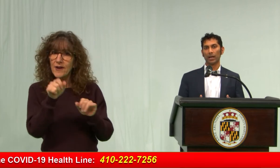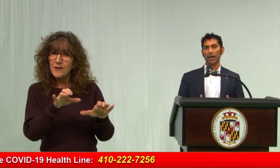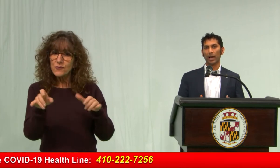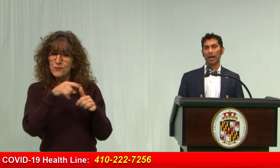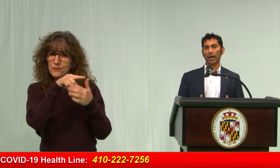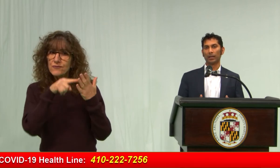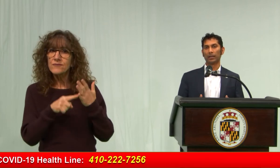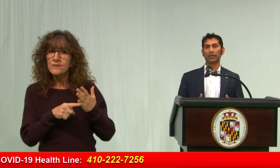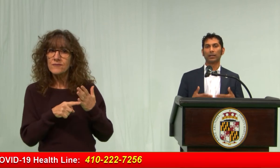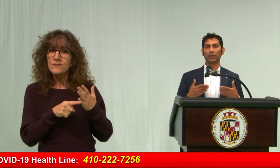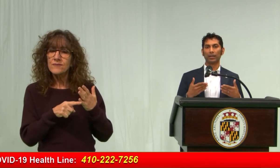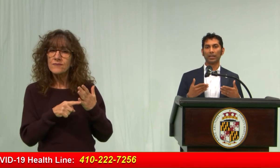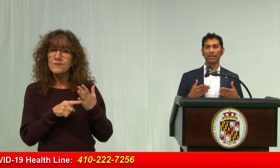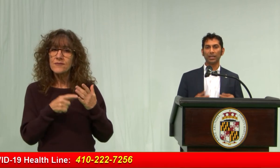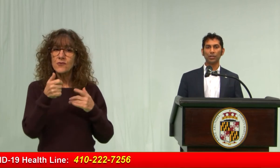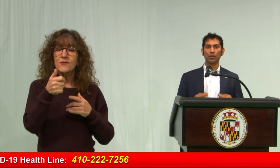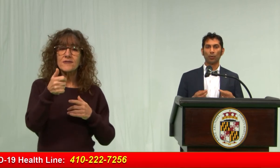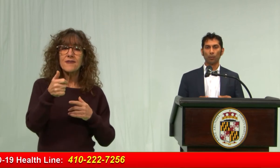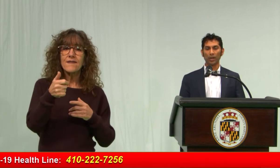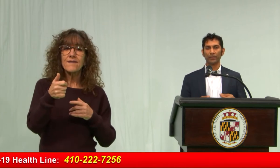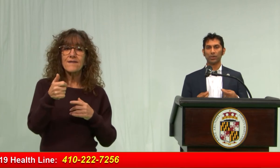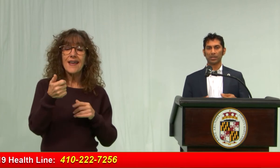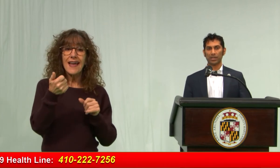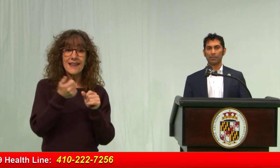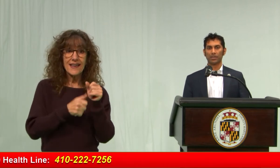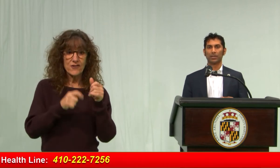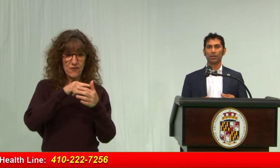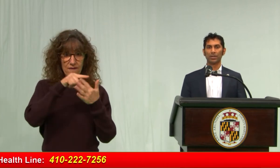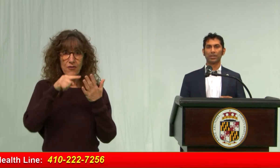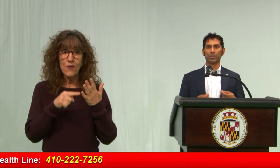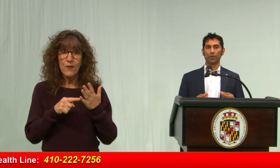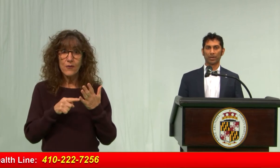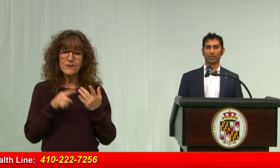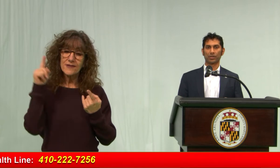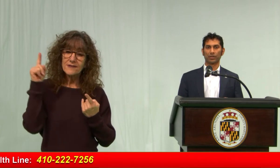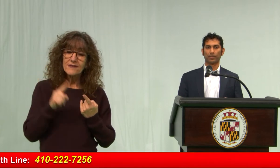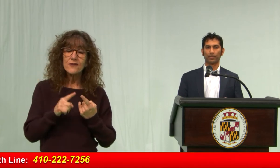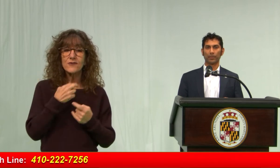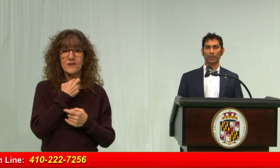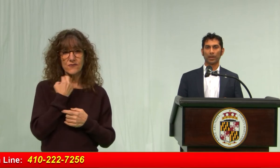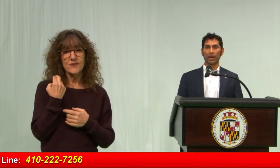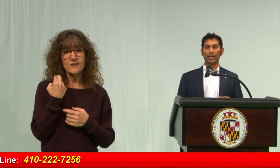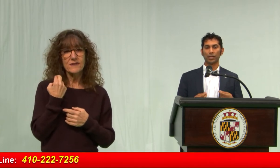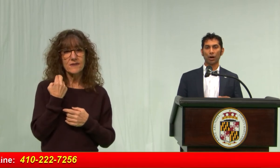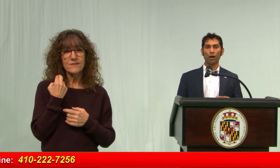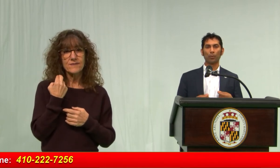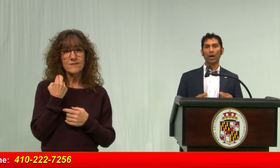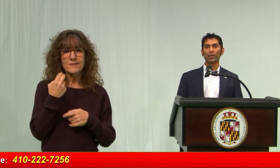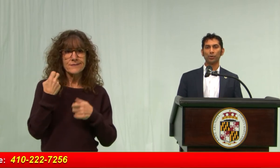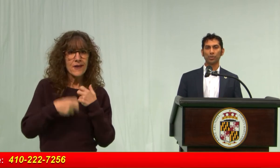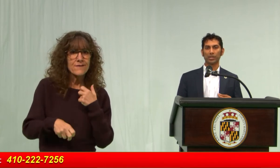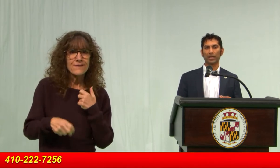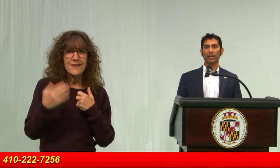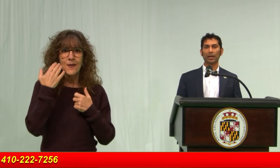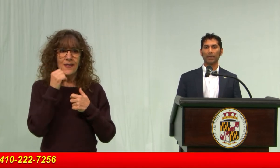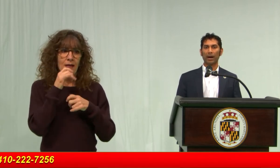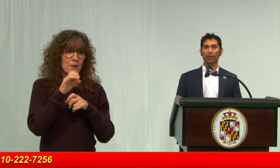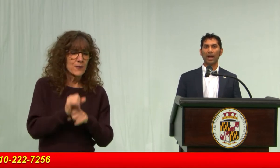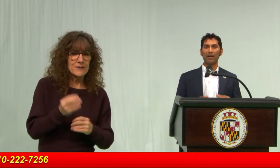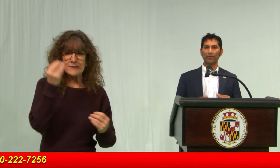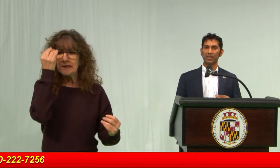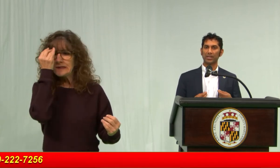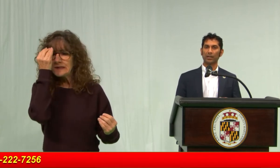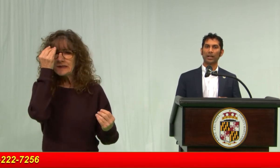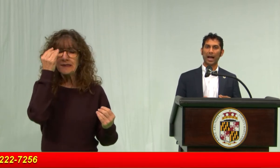take. And each one of those steps decreases our risk. And it's hard. We're not used to thinking